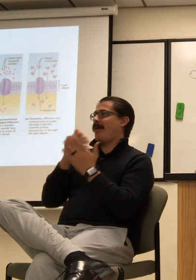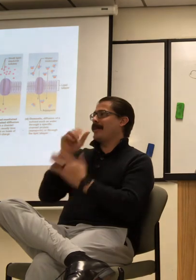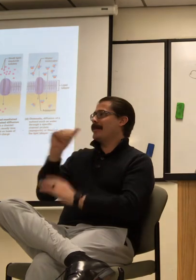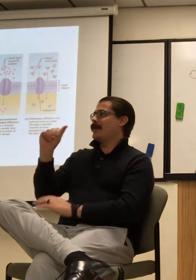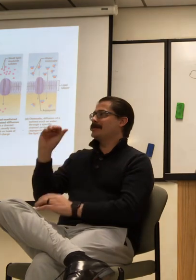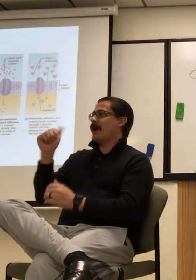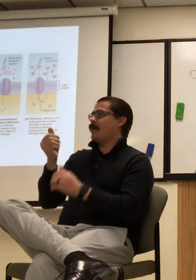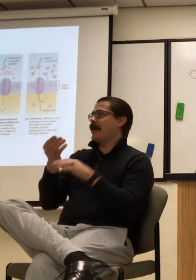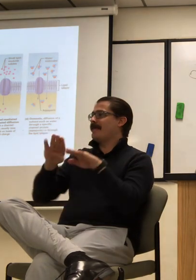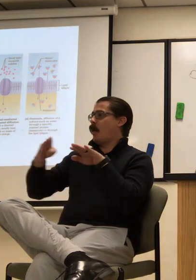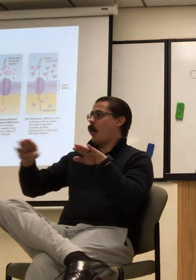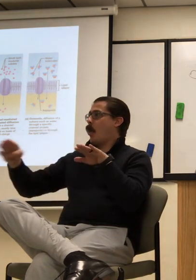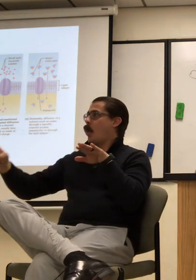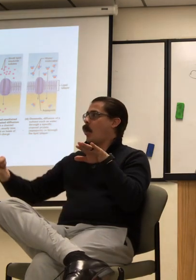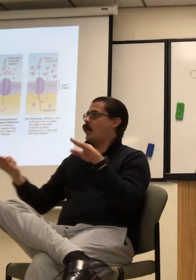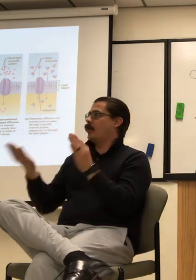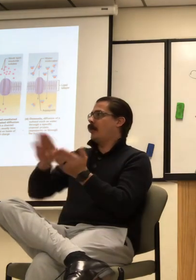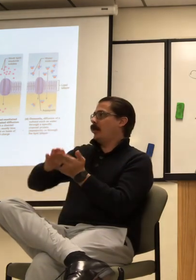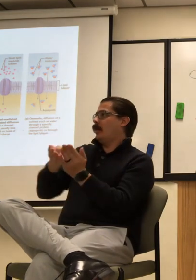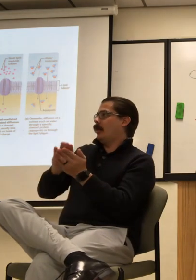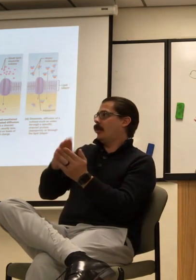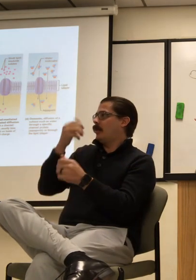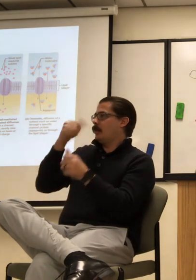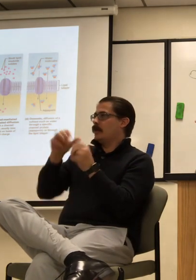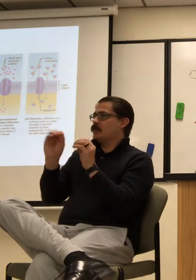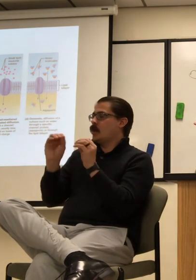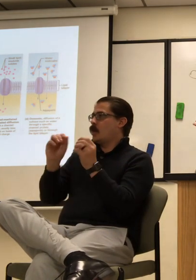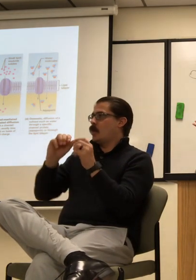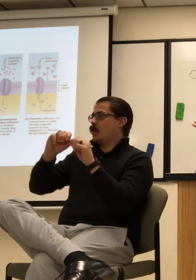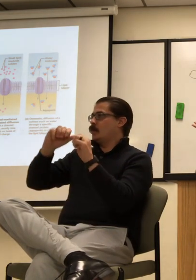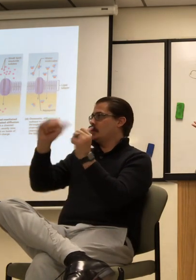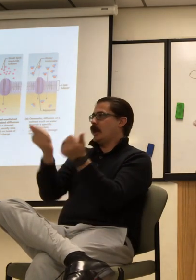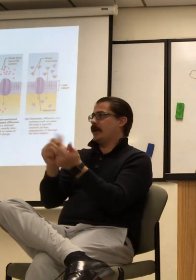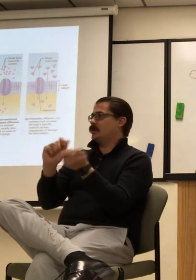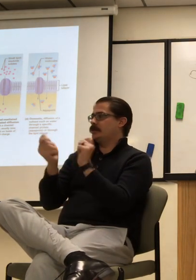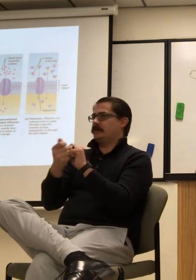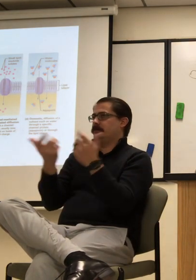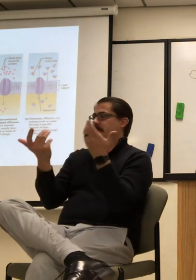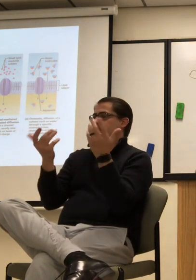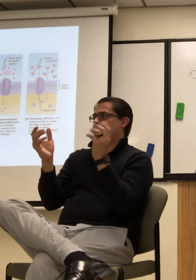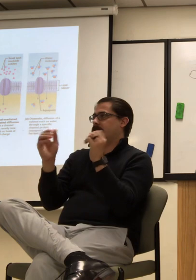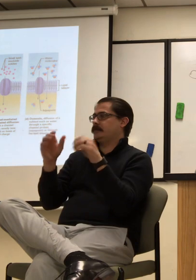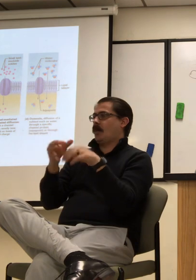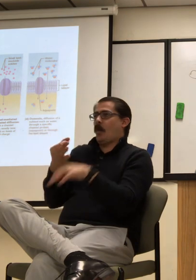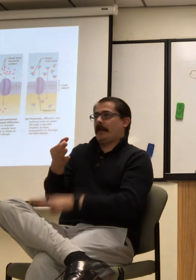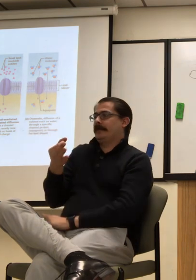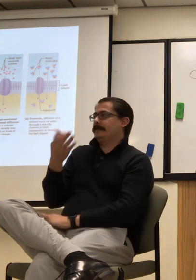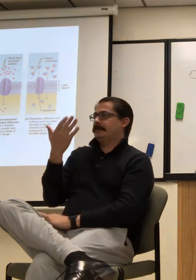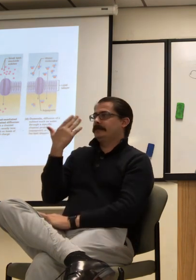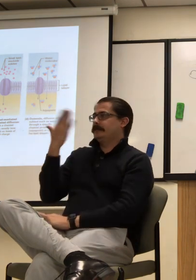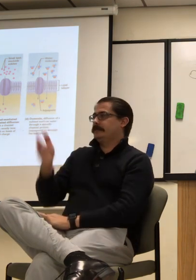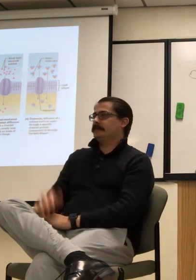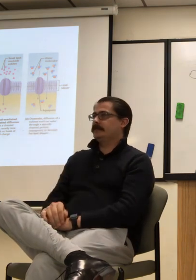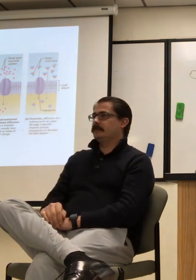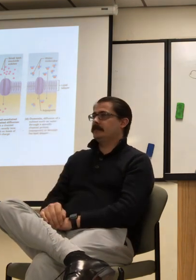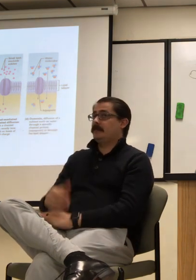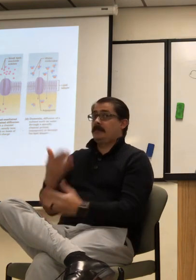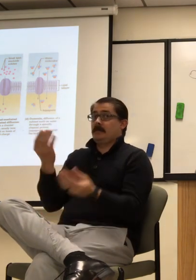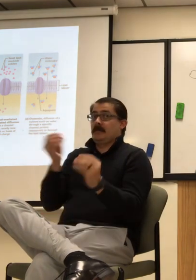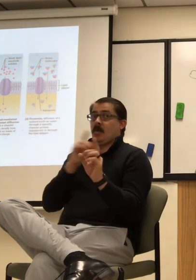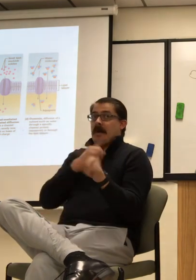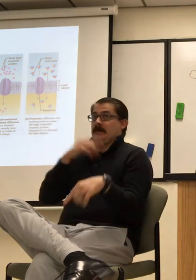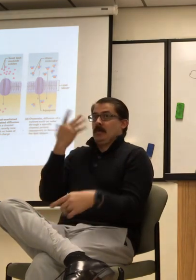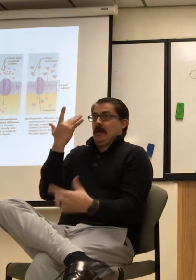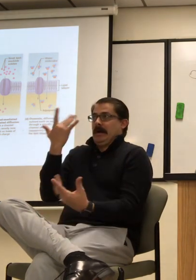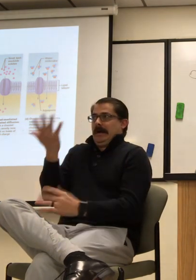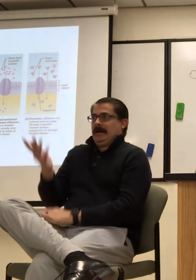fold. There's no gate, there's no shape change. It's just always open. Okay. I don't have an answer as to